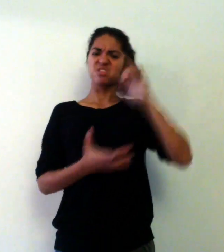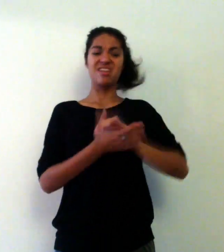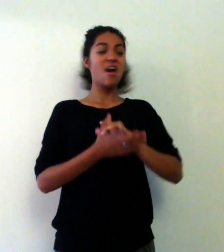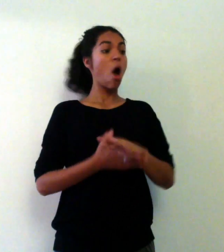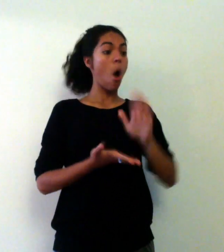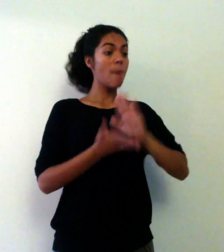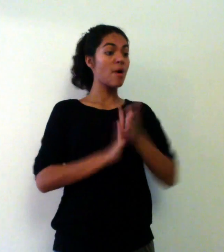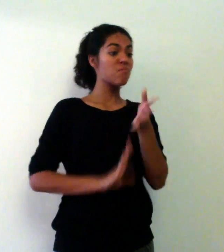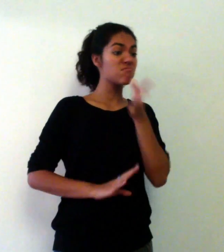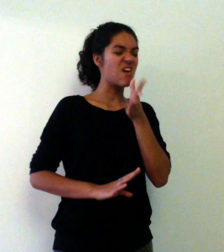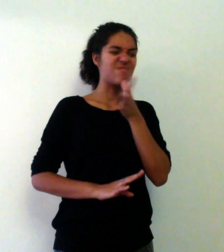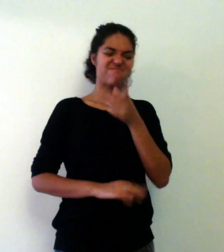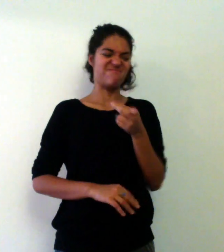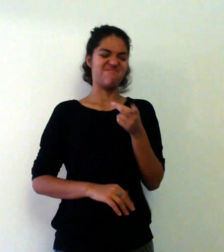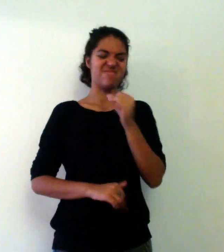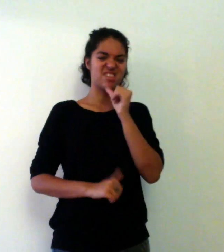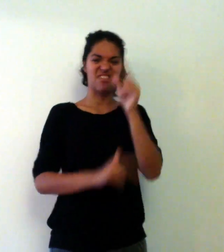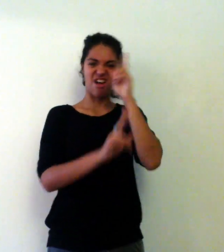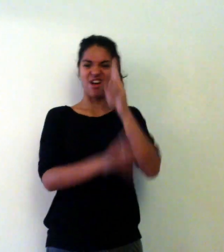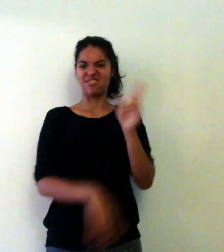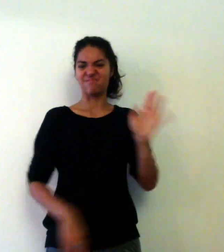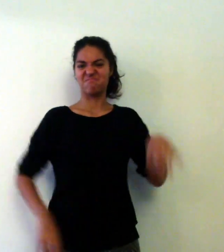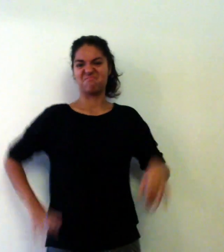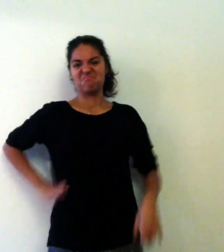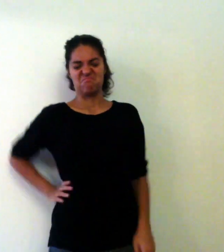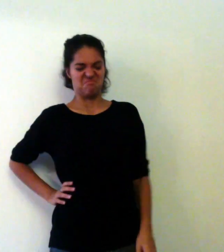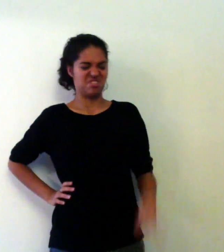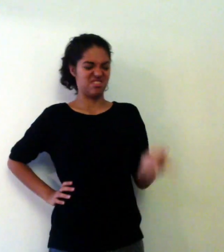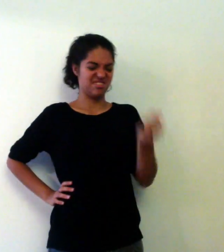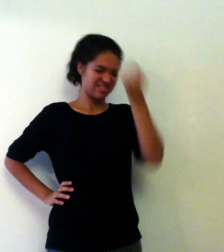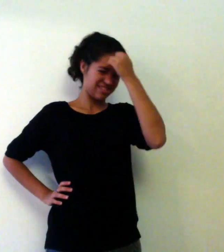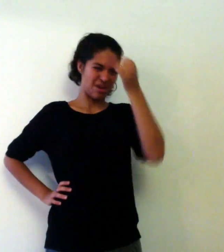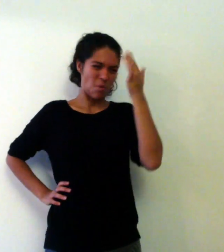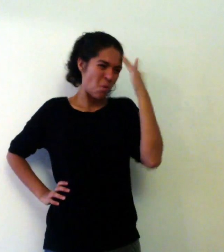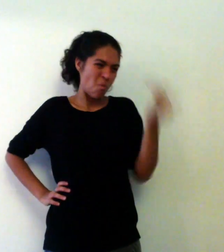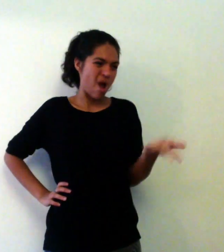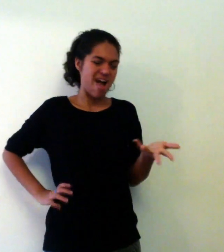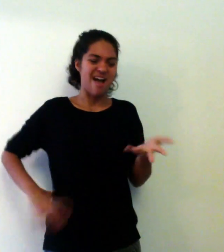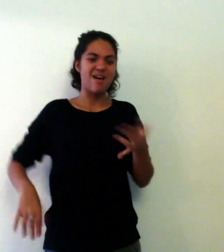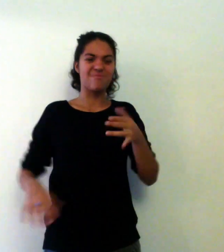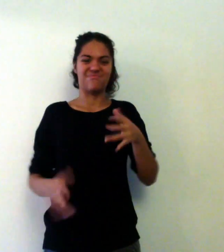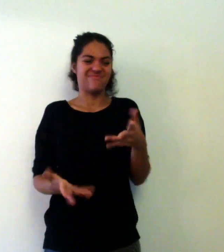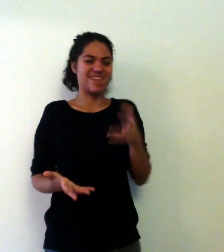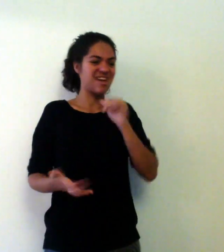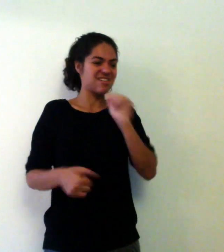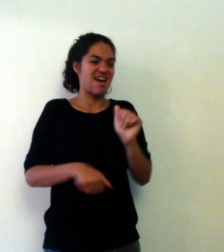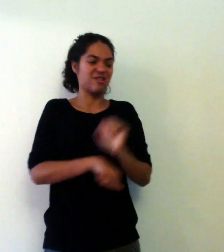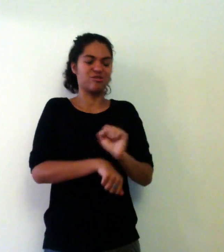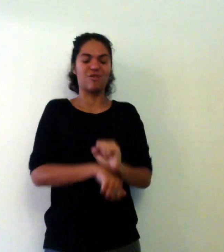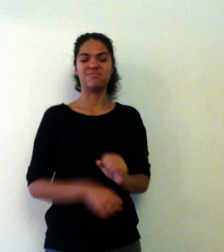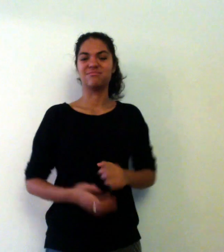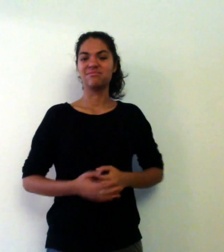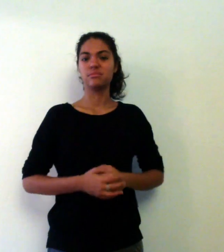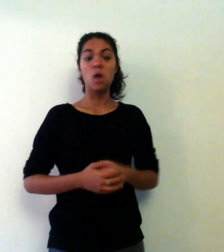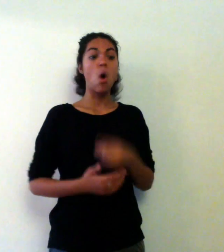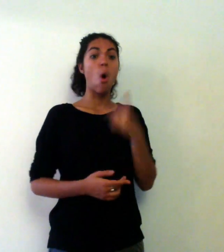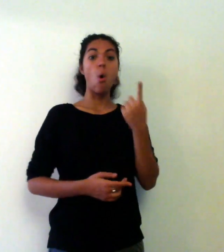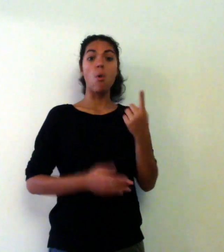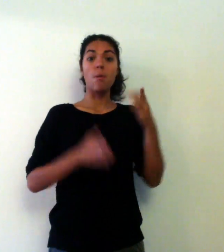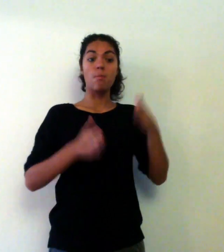as noble as other professions could be. that the one who stays at home is now a second-class